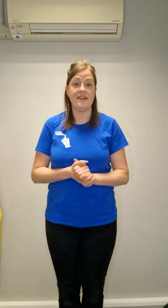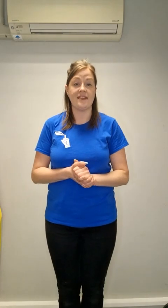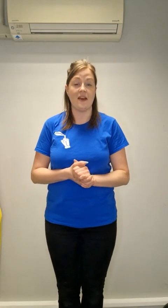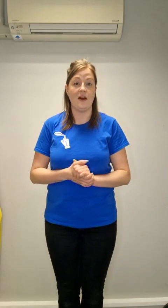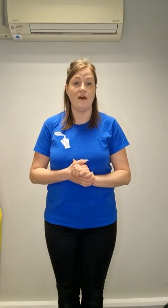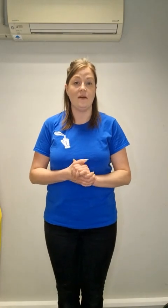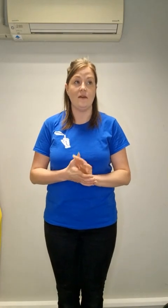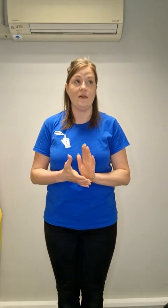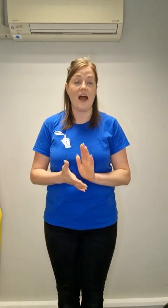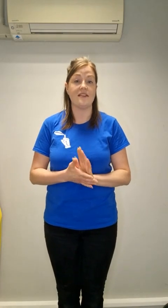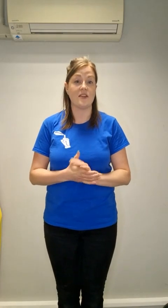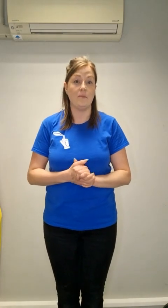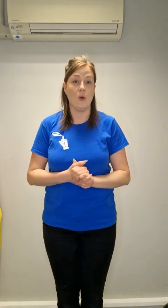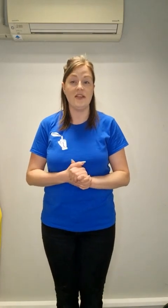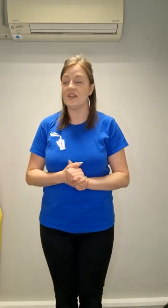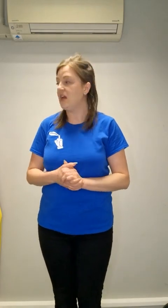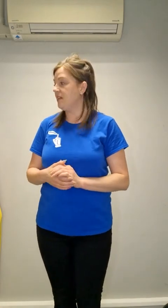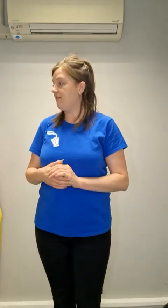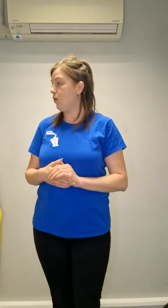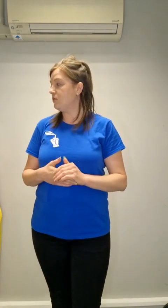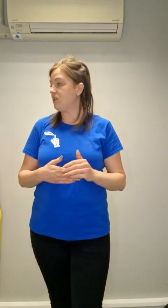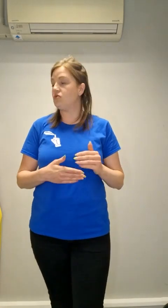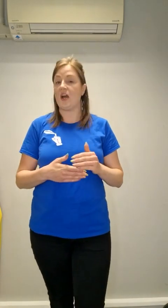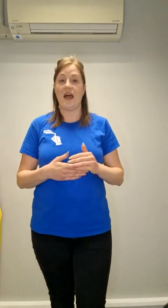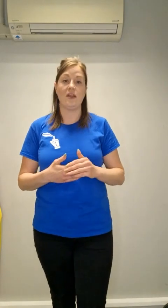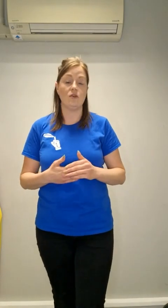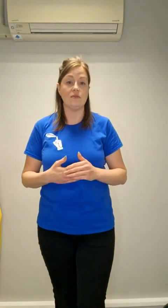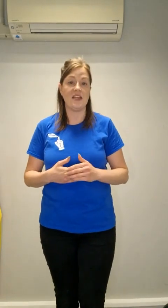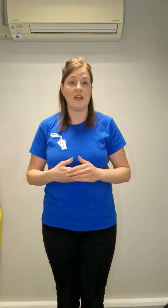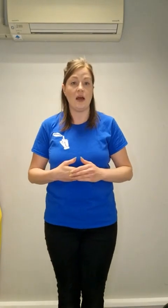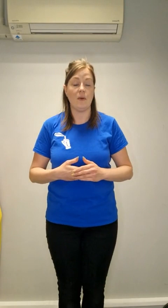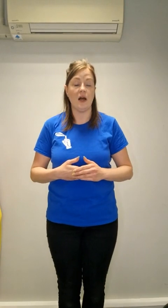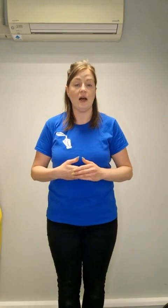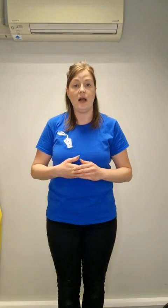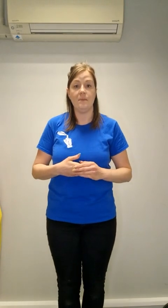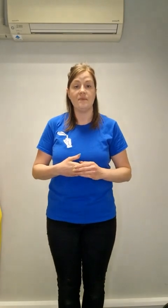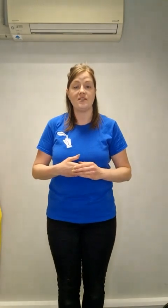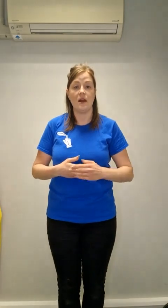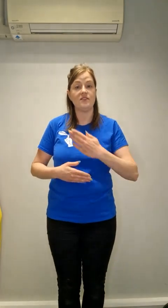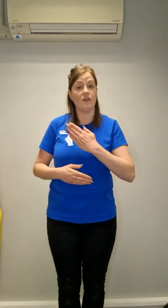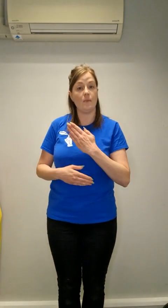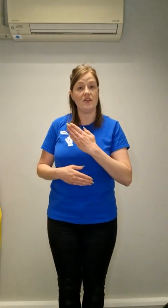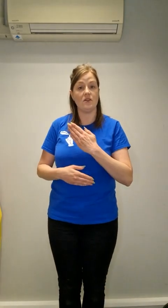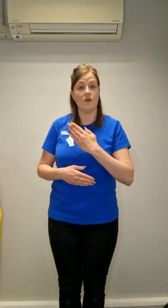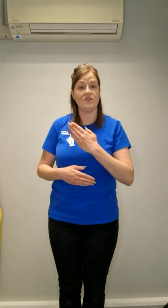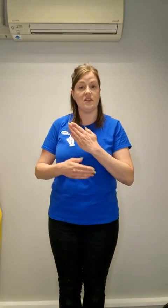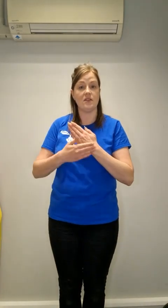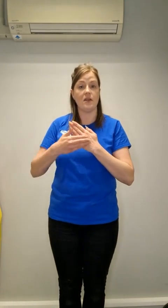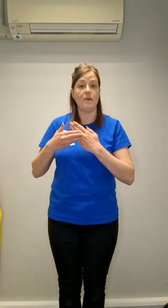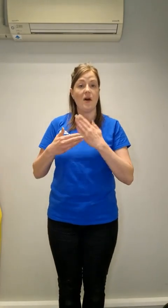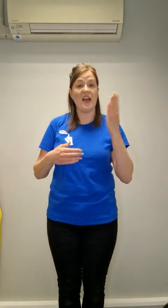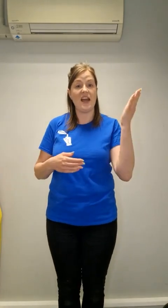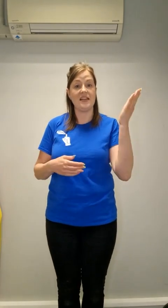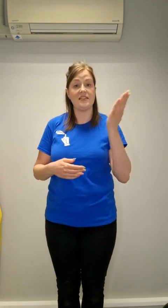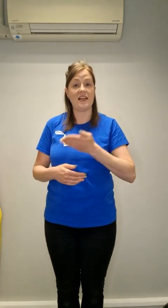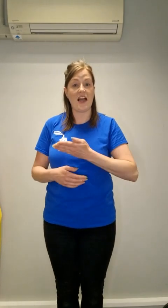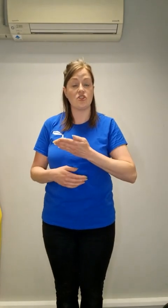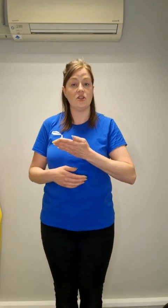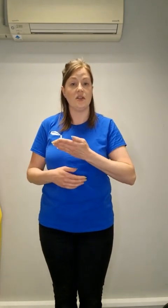and our hands can point. There are also diagonals in our sign, so they'll be denoted by a slash in